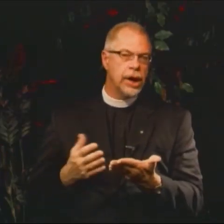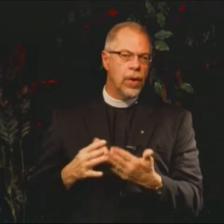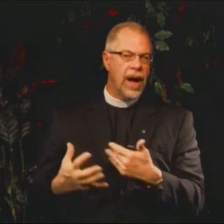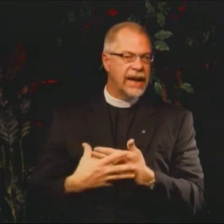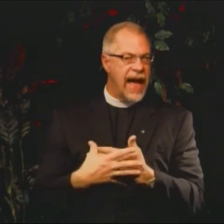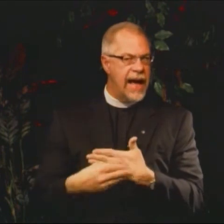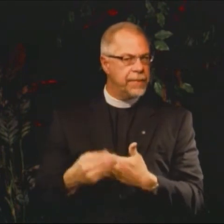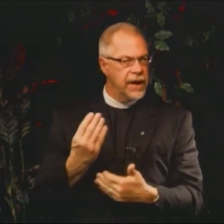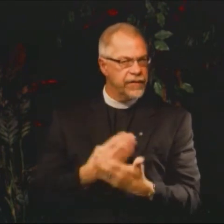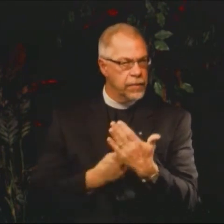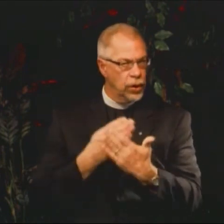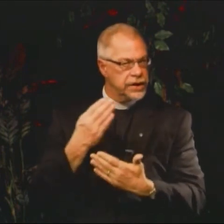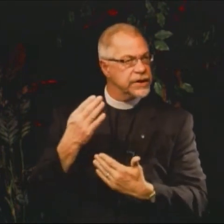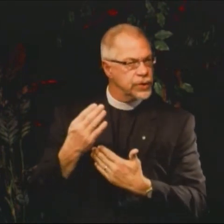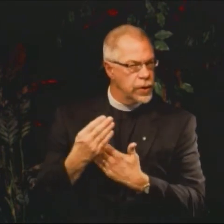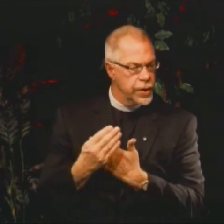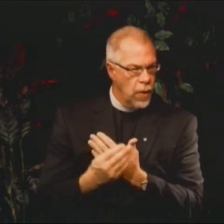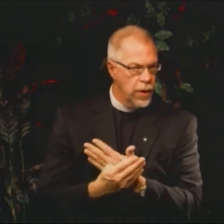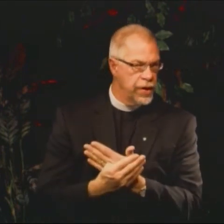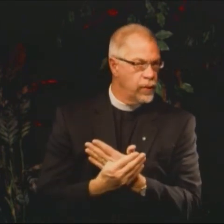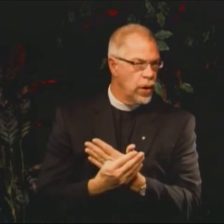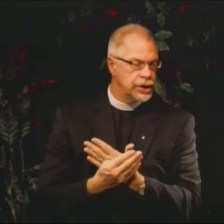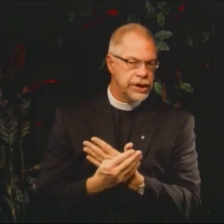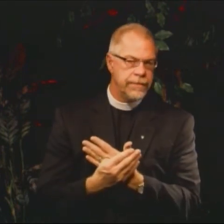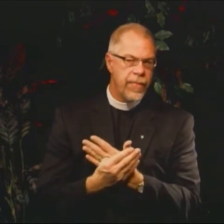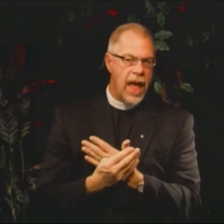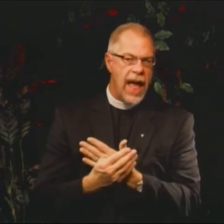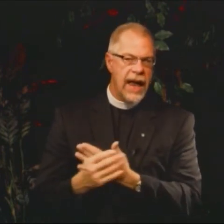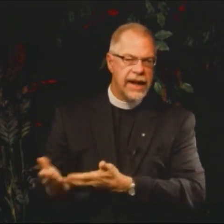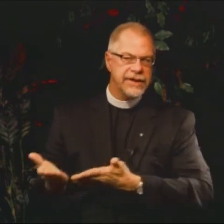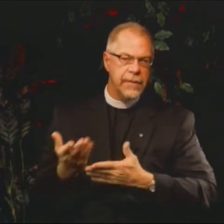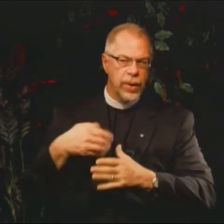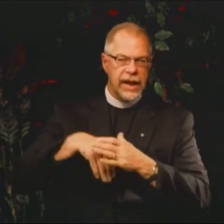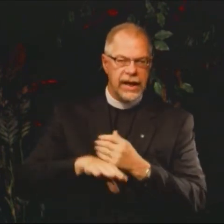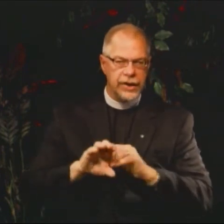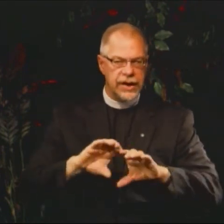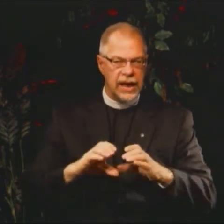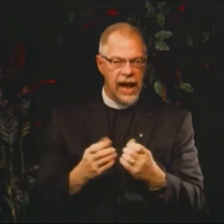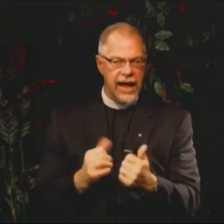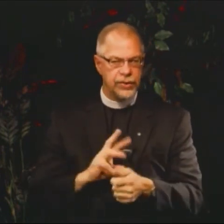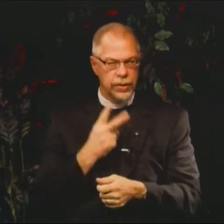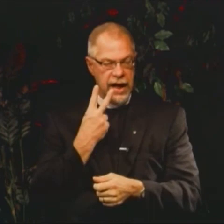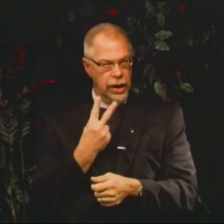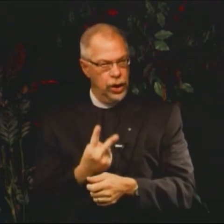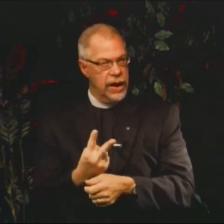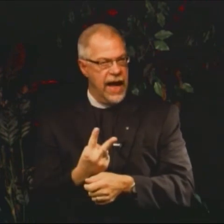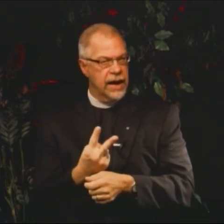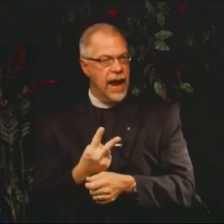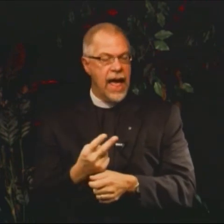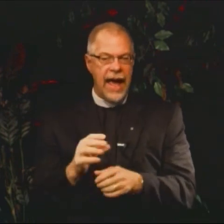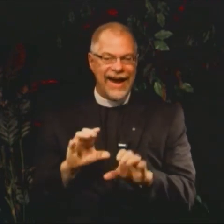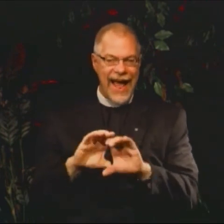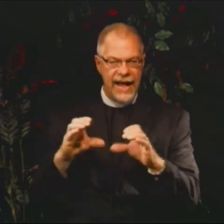a copy of their bulletins or their order of worship. And as they bring it into the class, we'll take a look at it. And as a